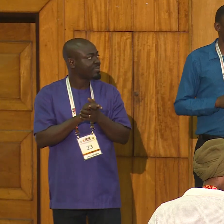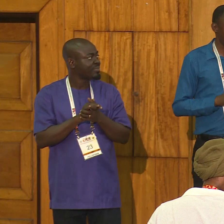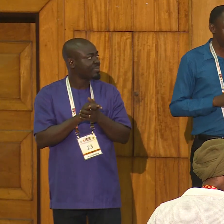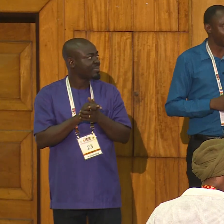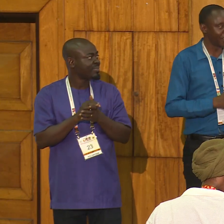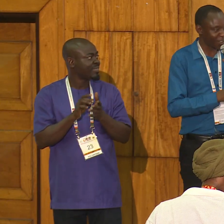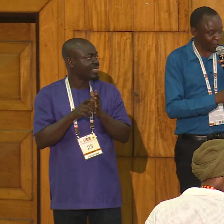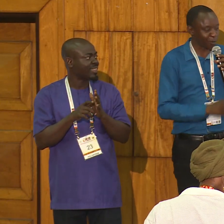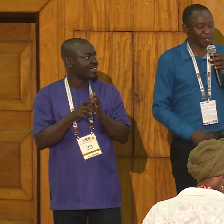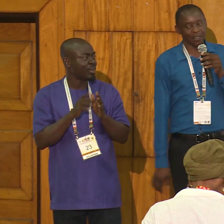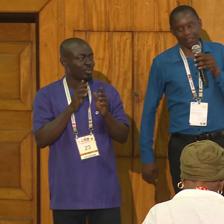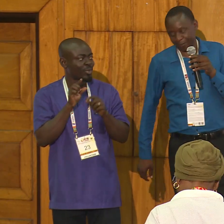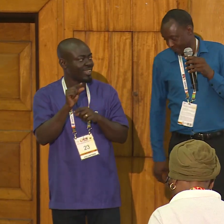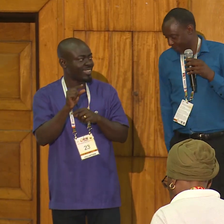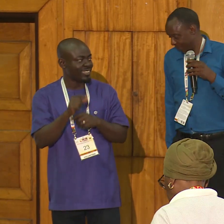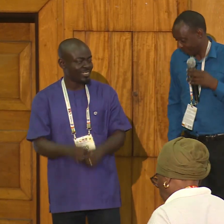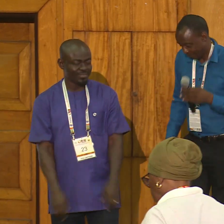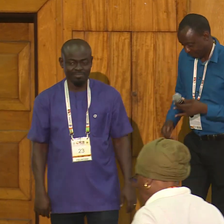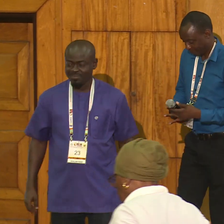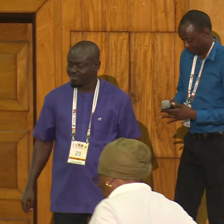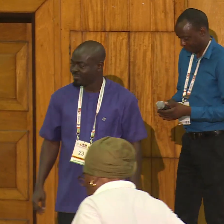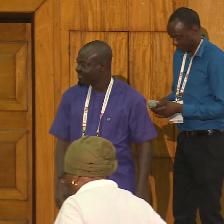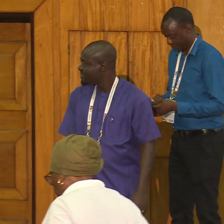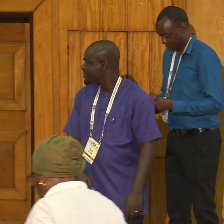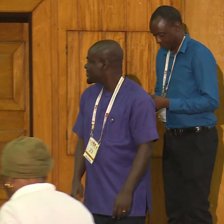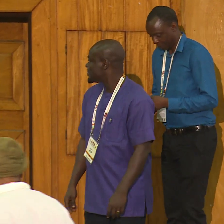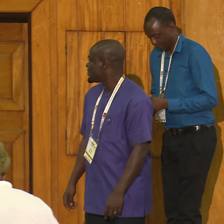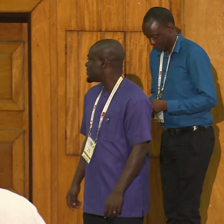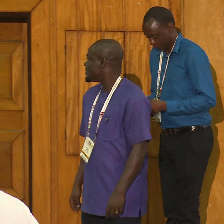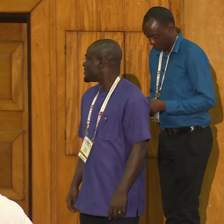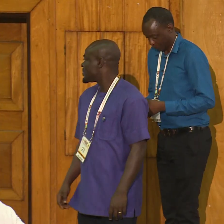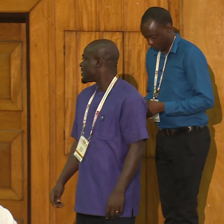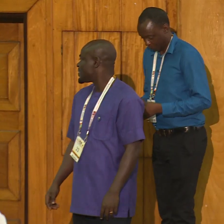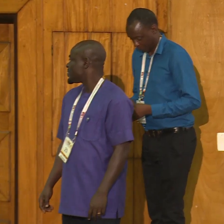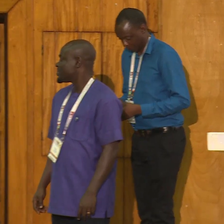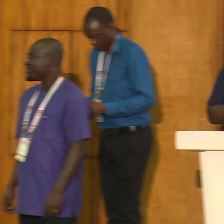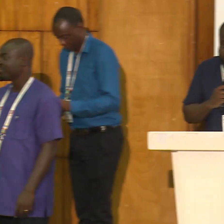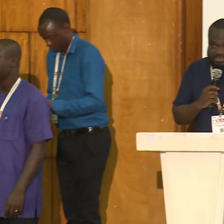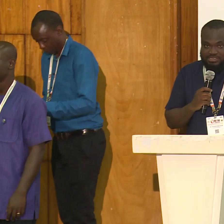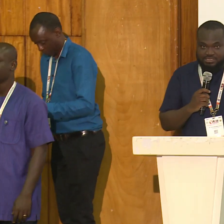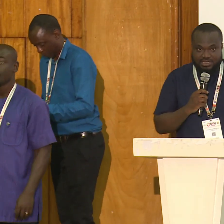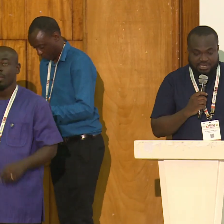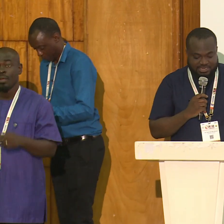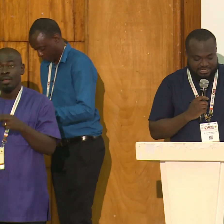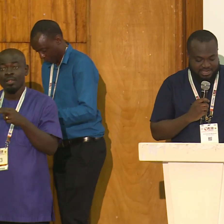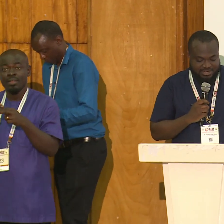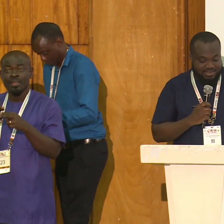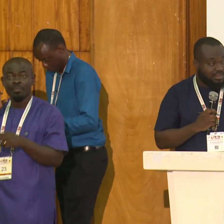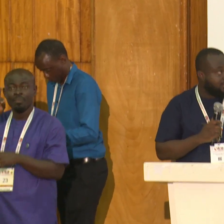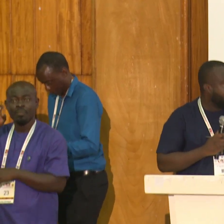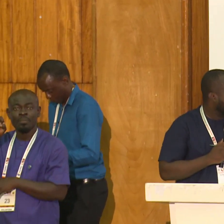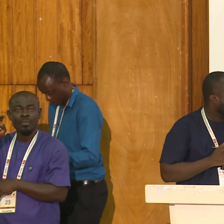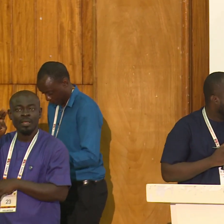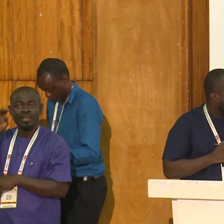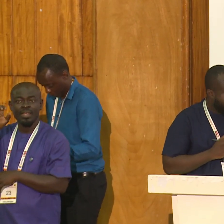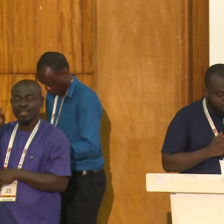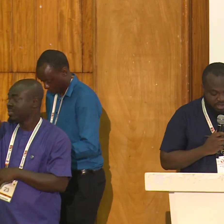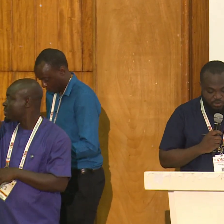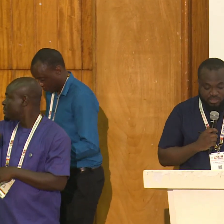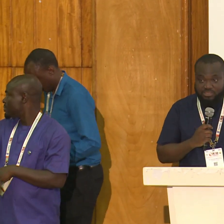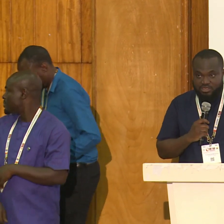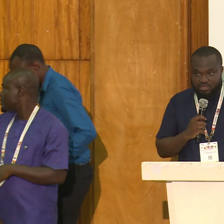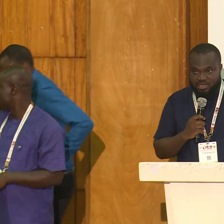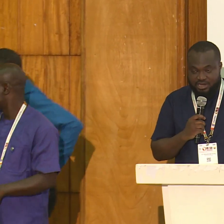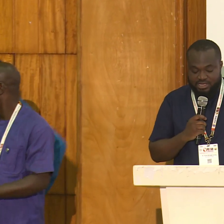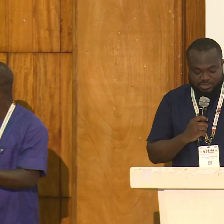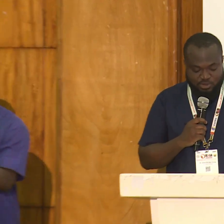talking from me. Thank you, sir. Yeah, thank you very much. Welcome again. My name is Dennis Annang, and I work